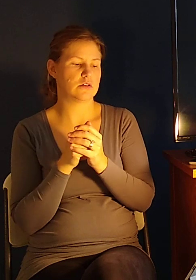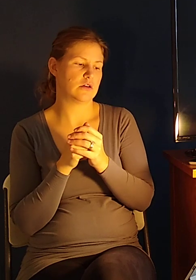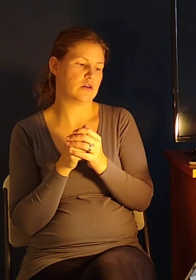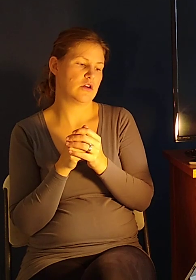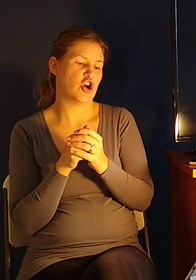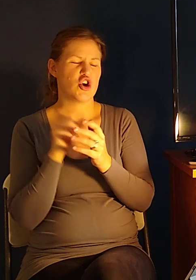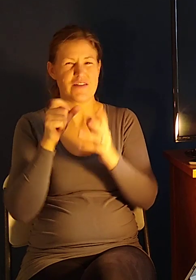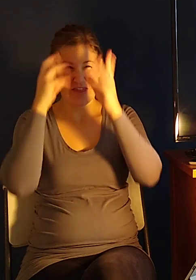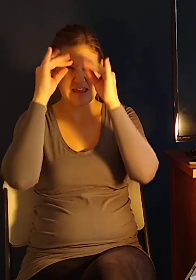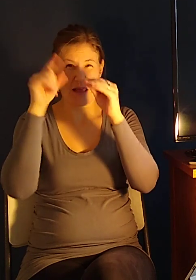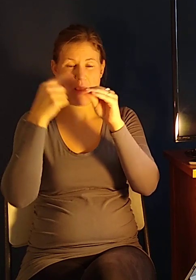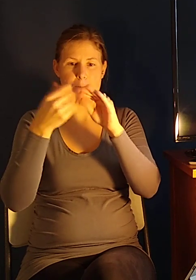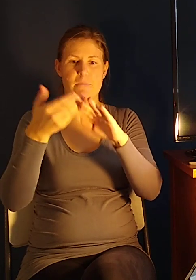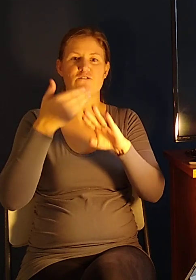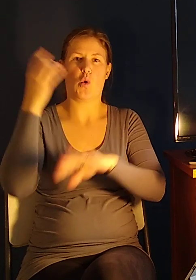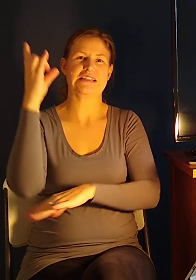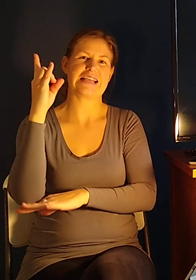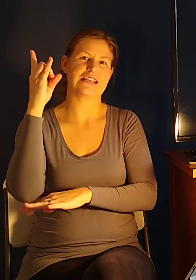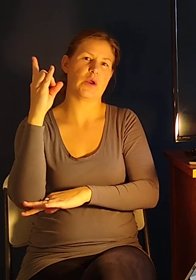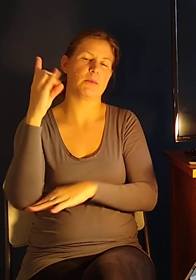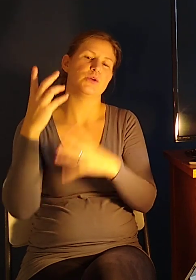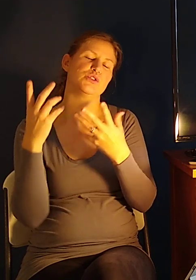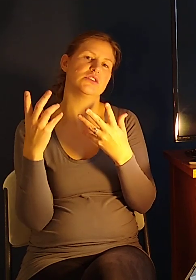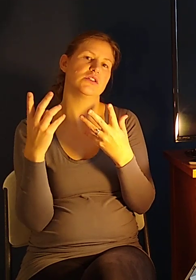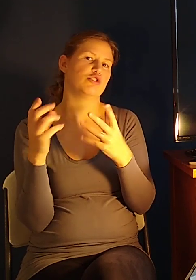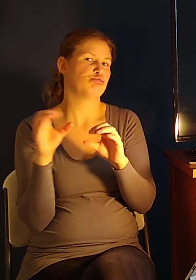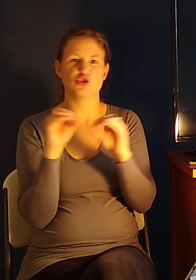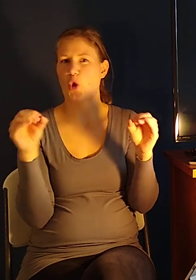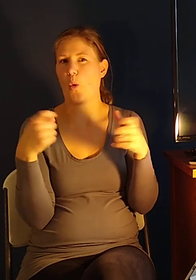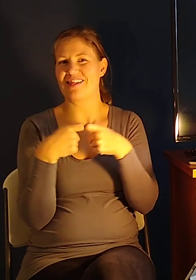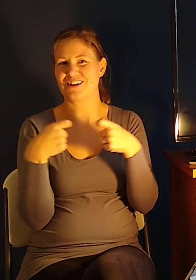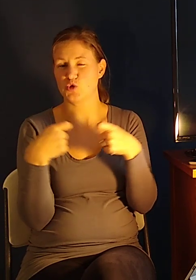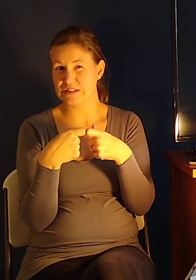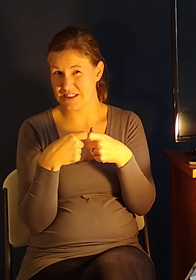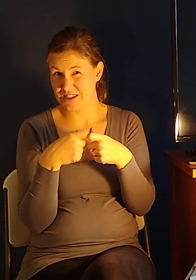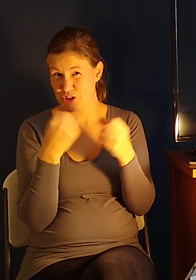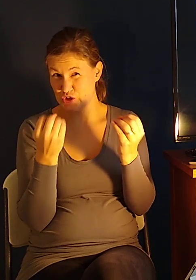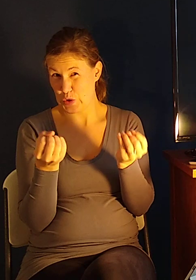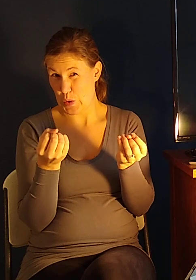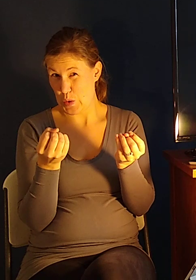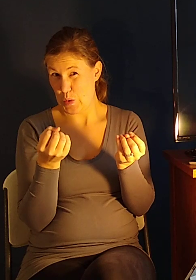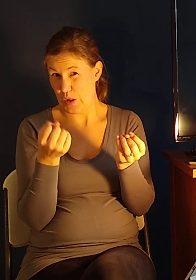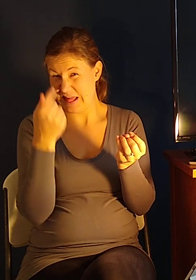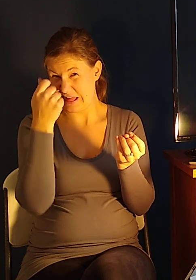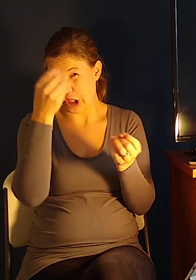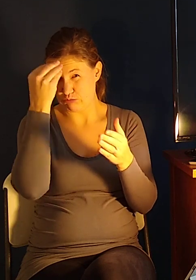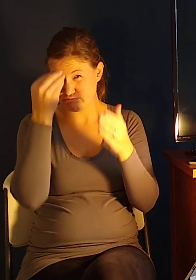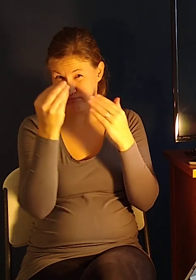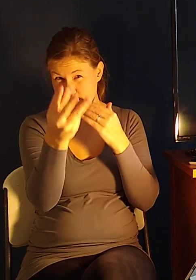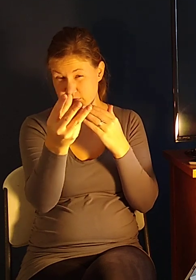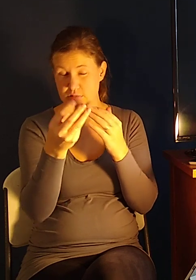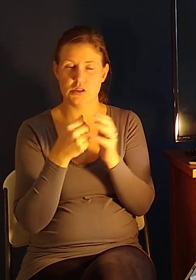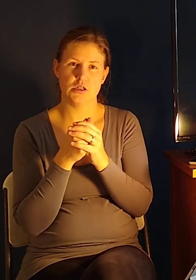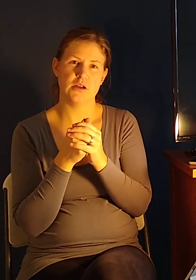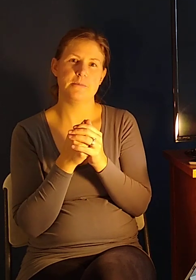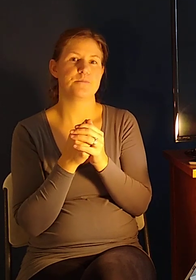to skyscrapers is that there was no electricity. So here's a little food for thought. Even if